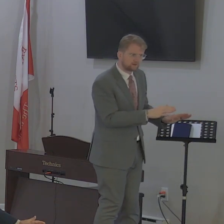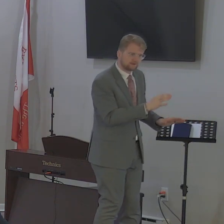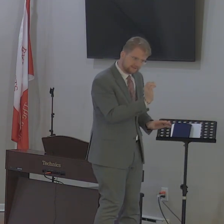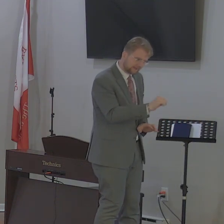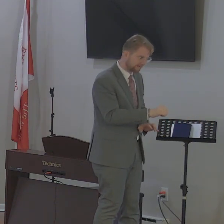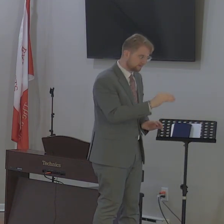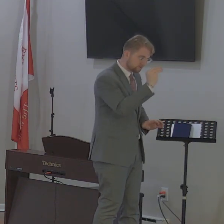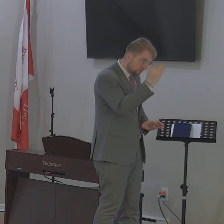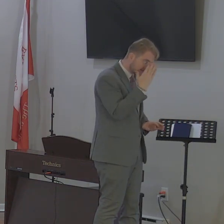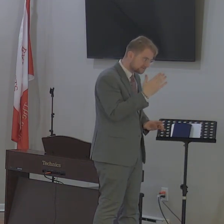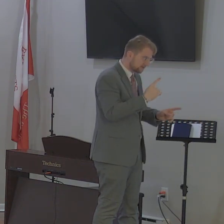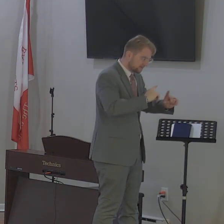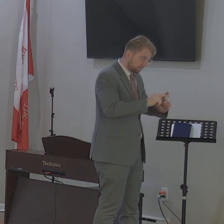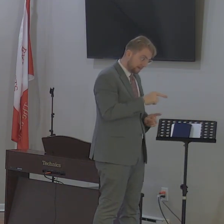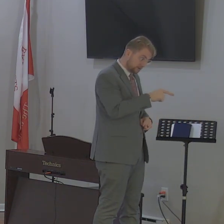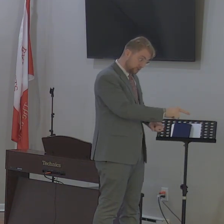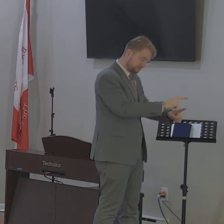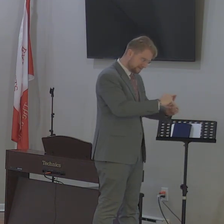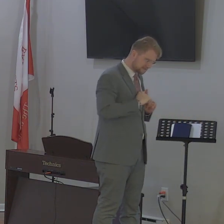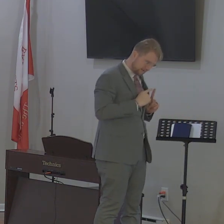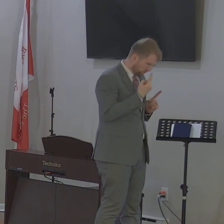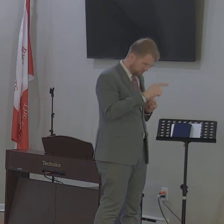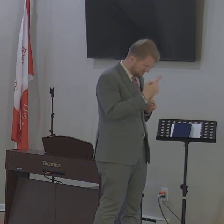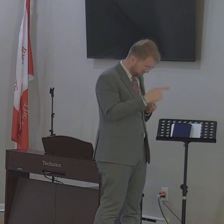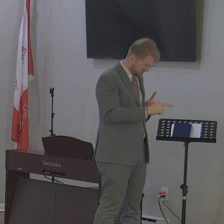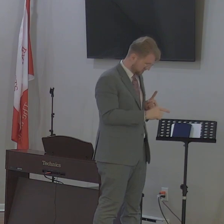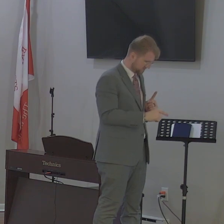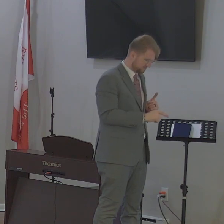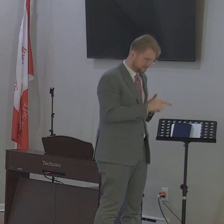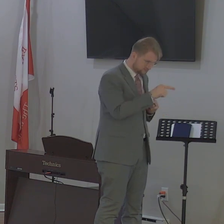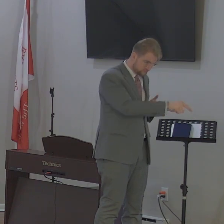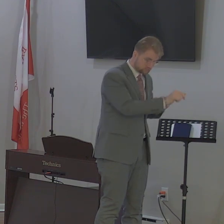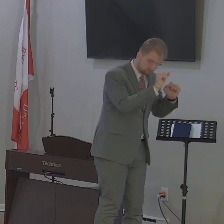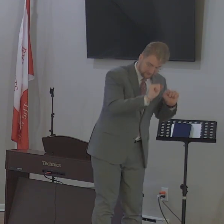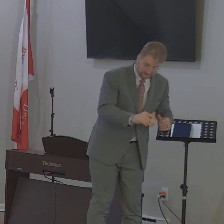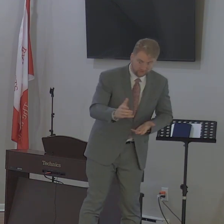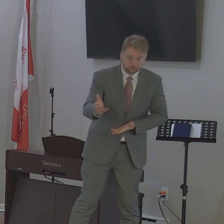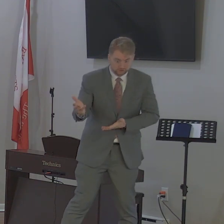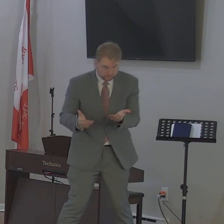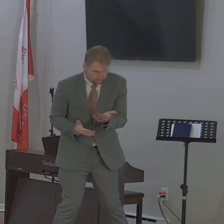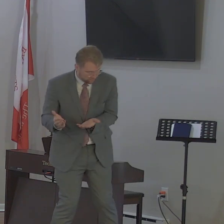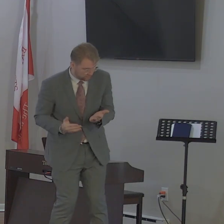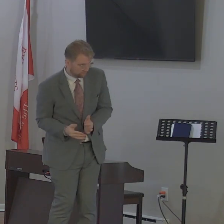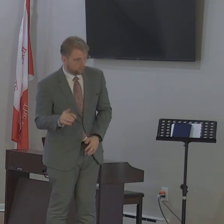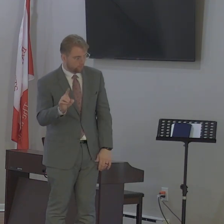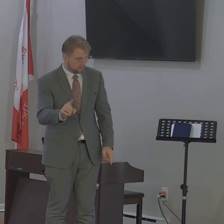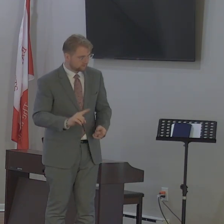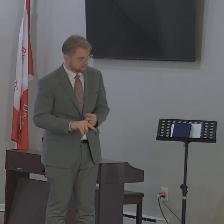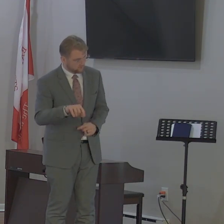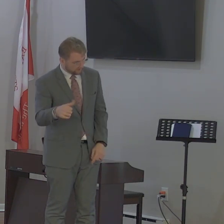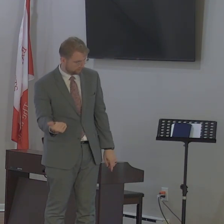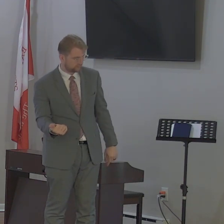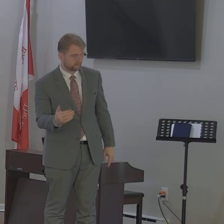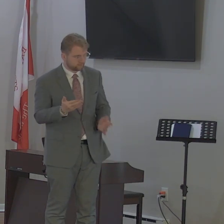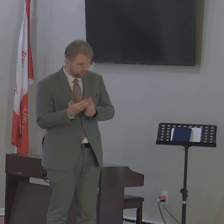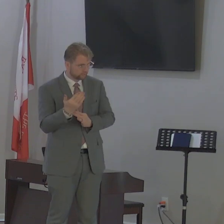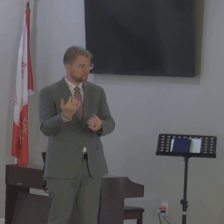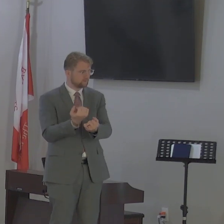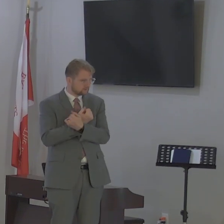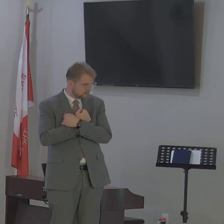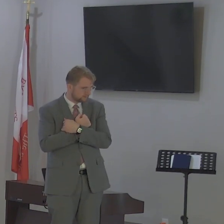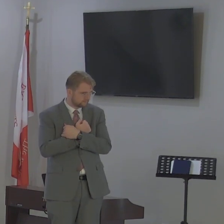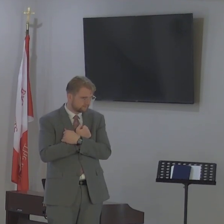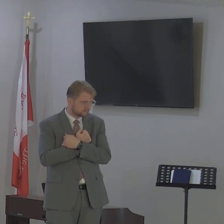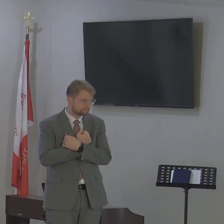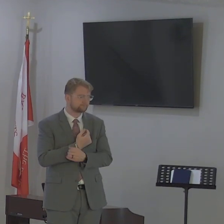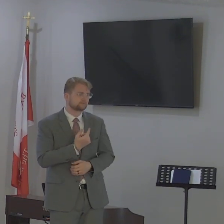saved for the purpose of serving by love one to another. We're starting the